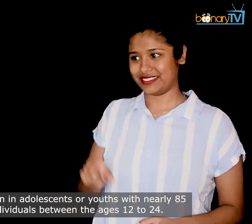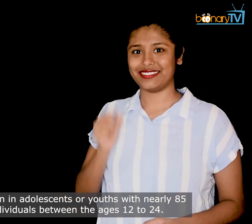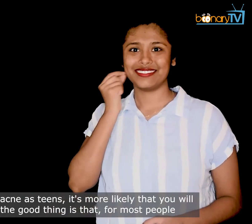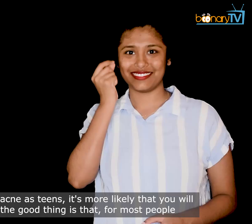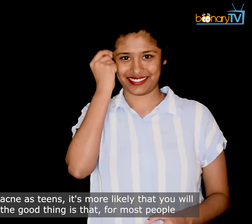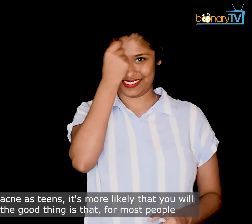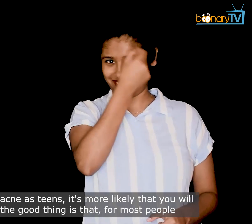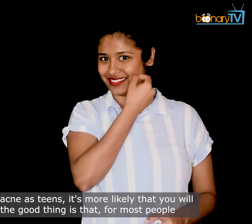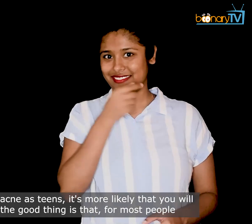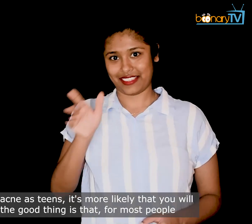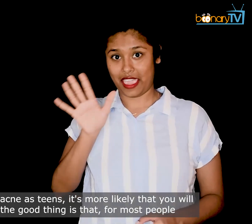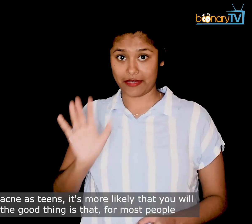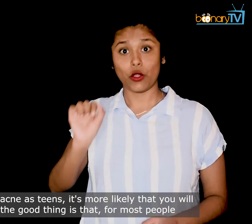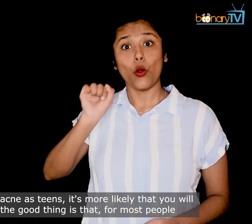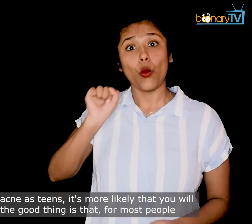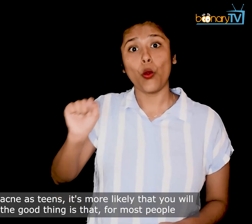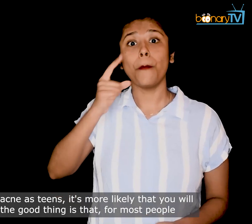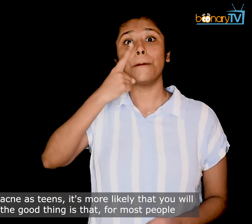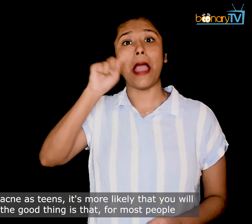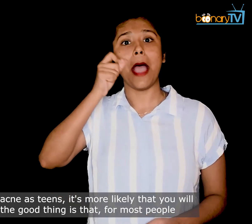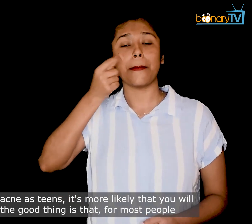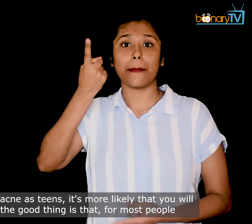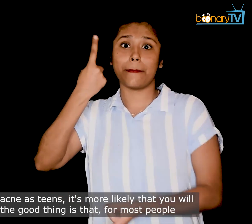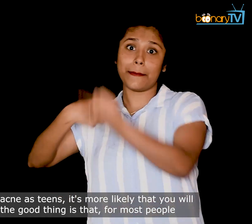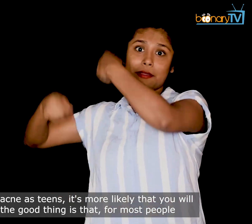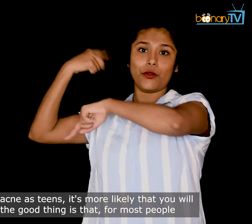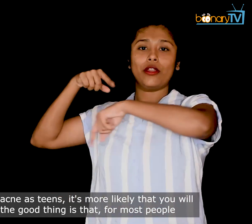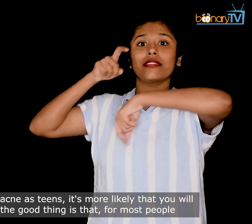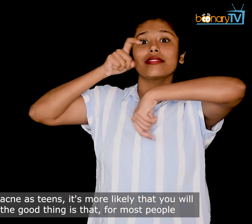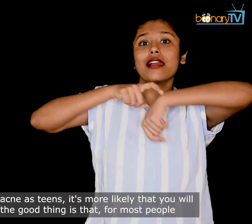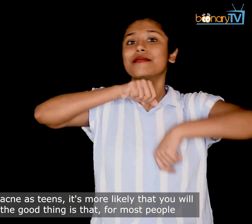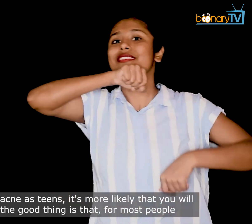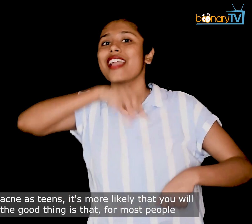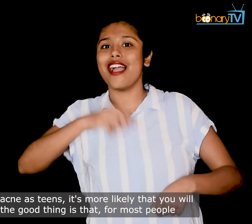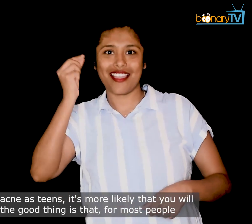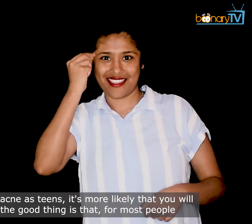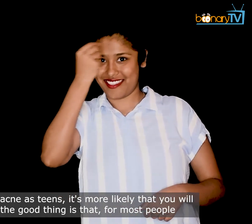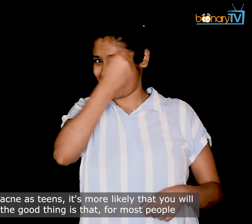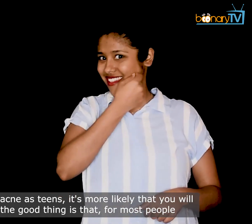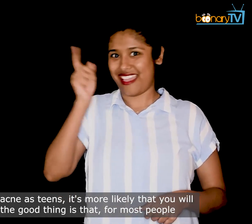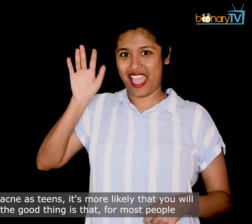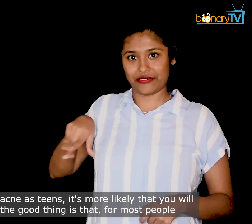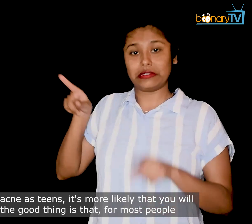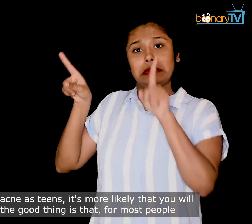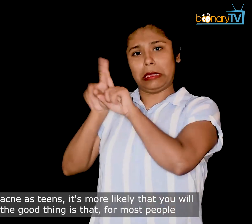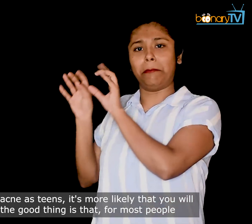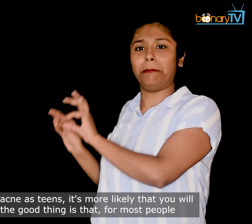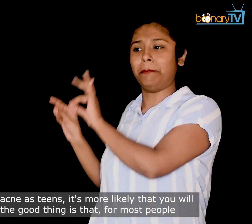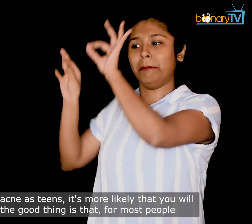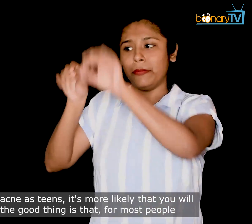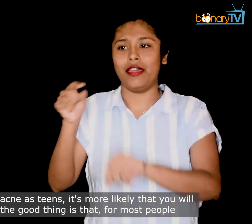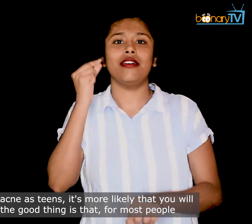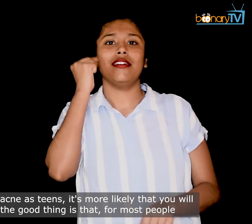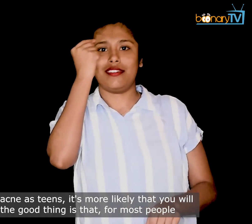If your parents had acne as teens, it's more likely that you will have it